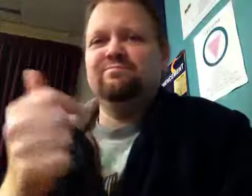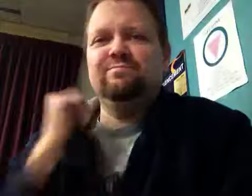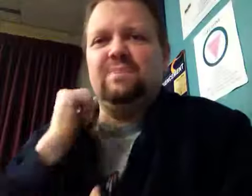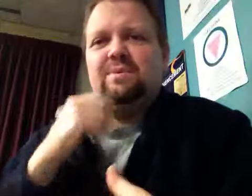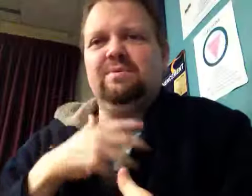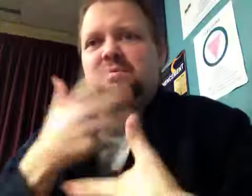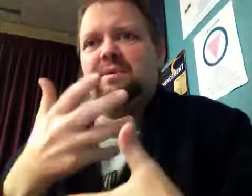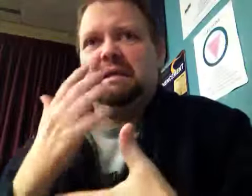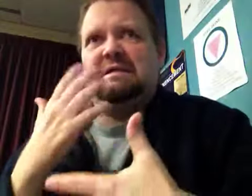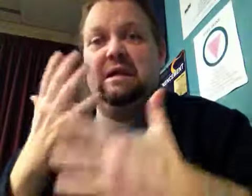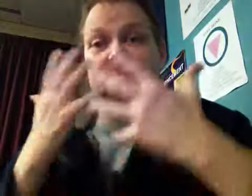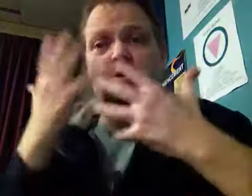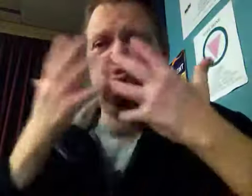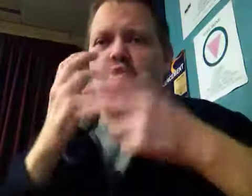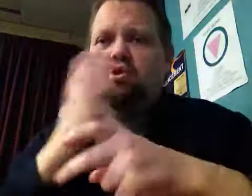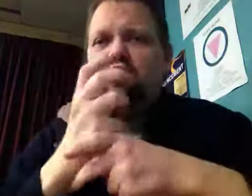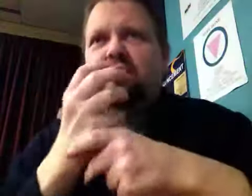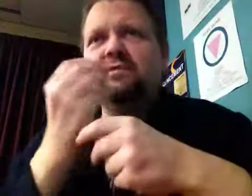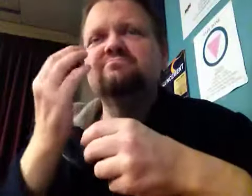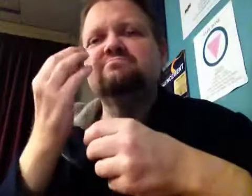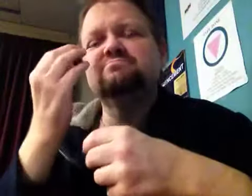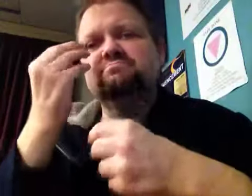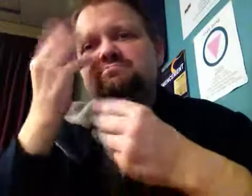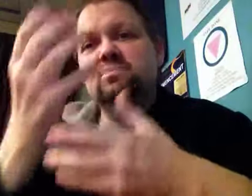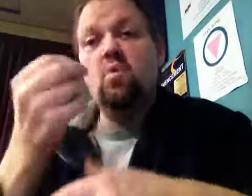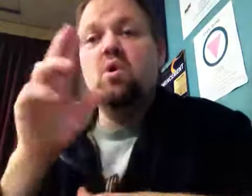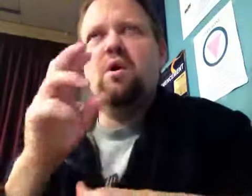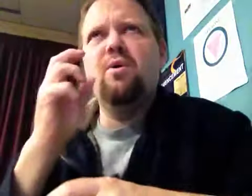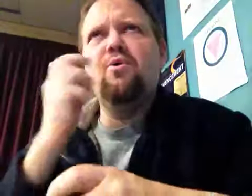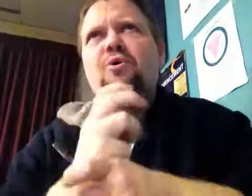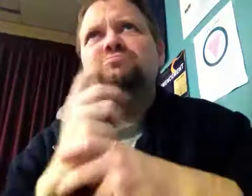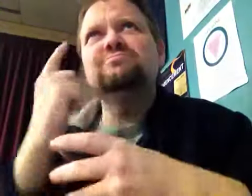I'm saying I would be the #1 slave draft pick.